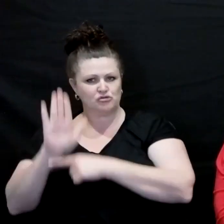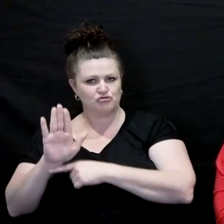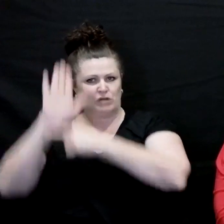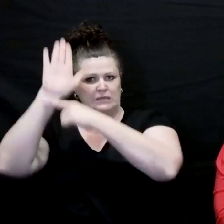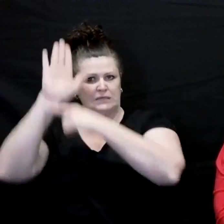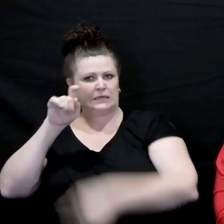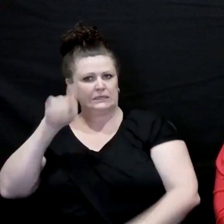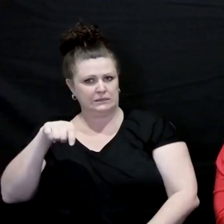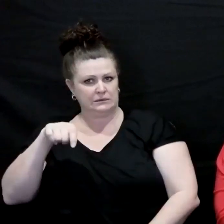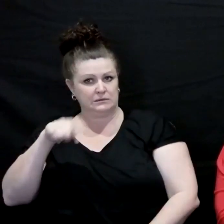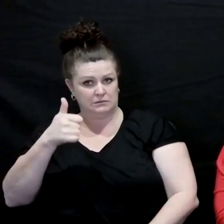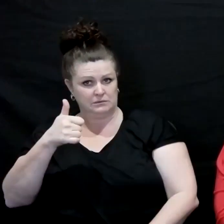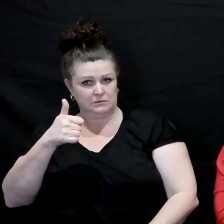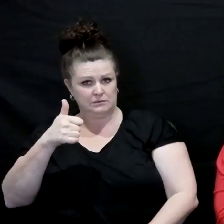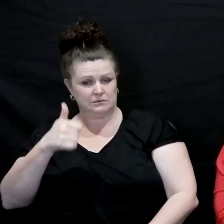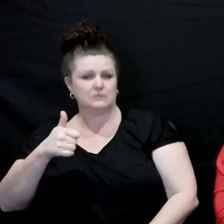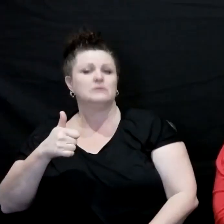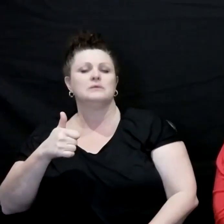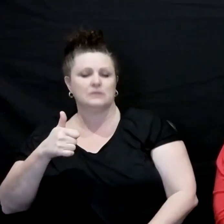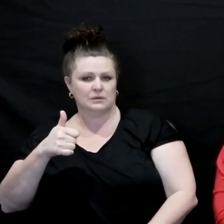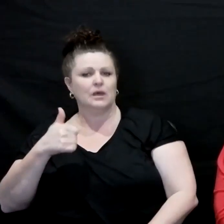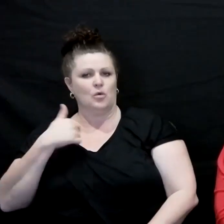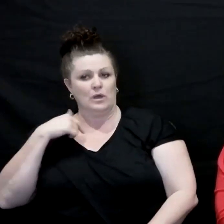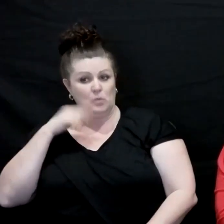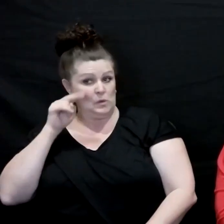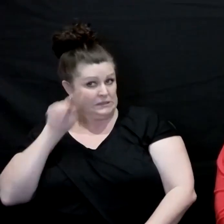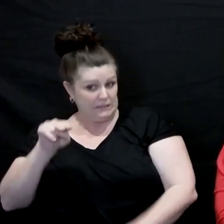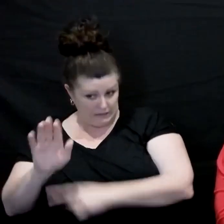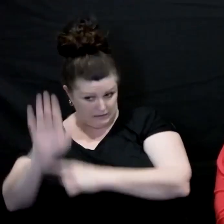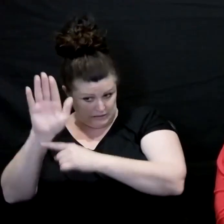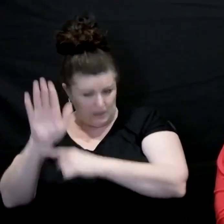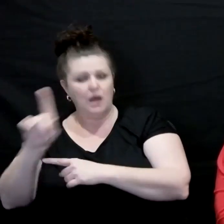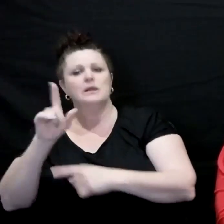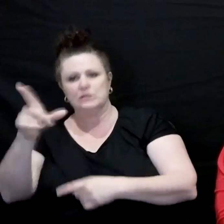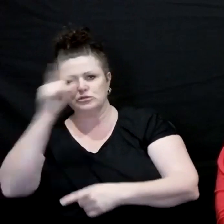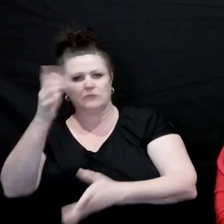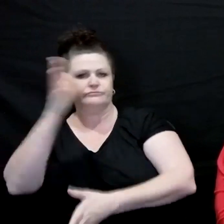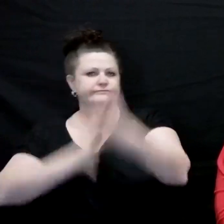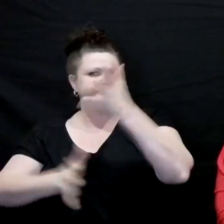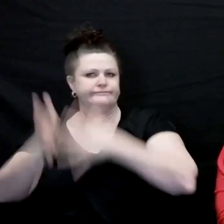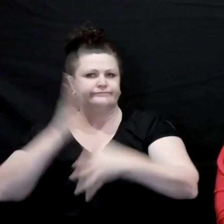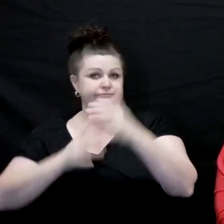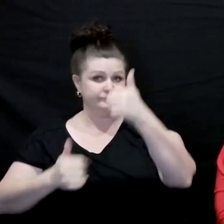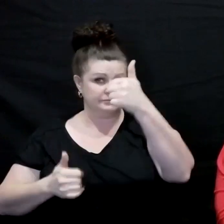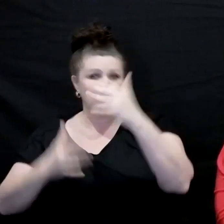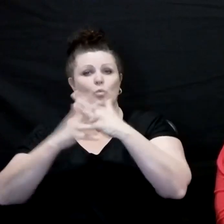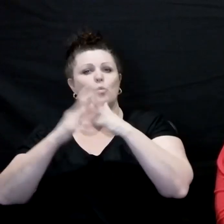button and we'll see that, and then we can unmute you. So Wilma?